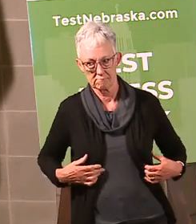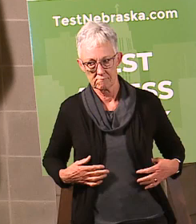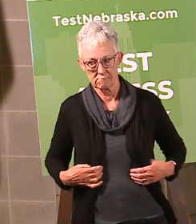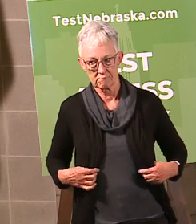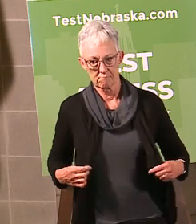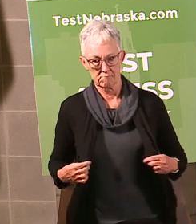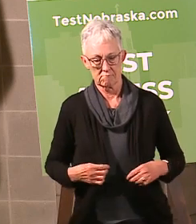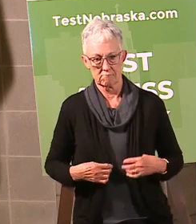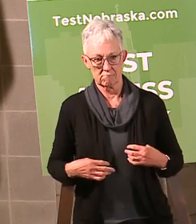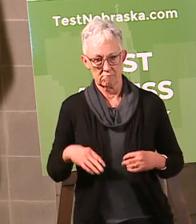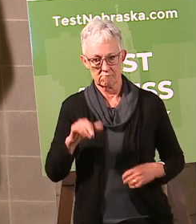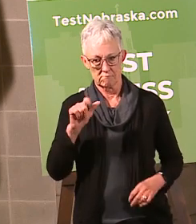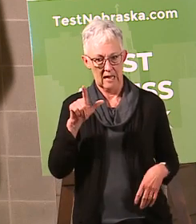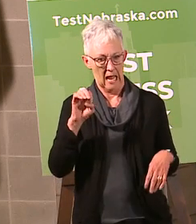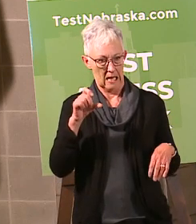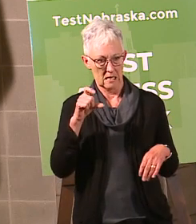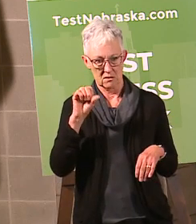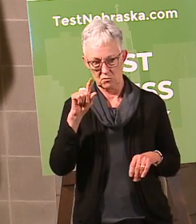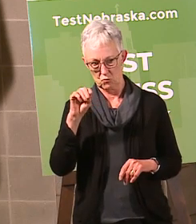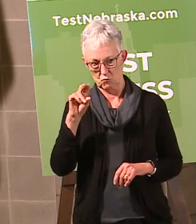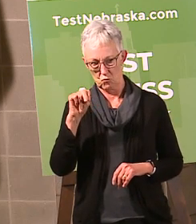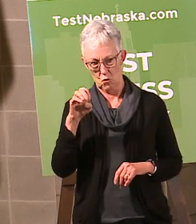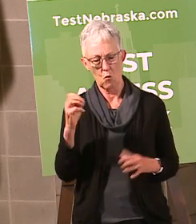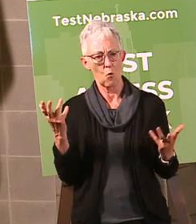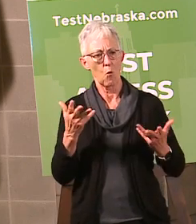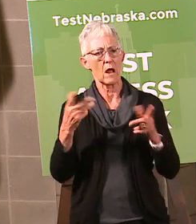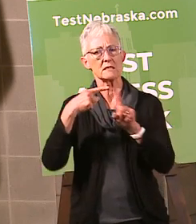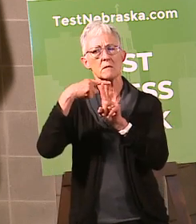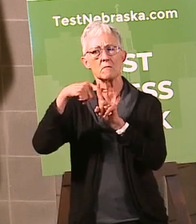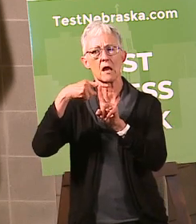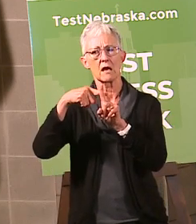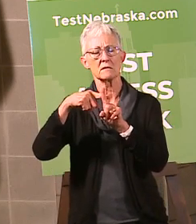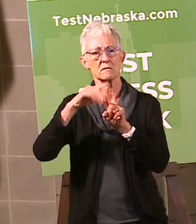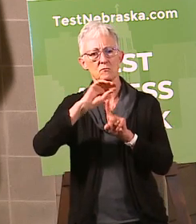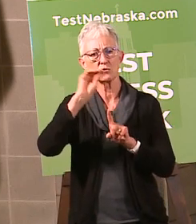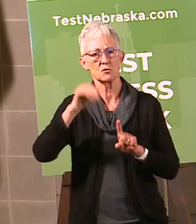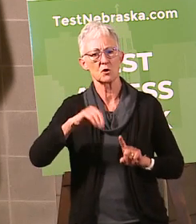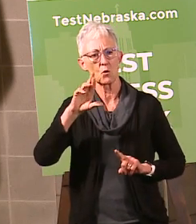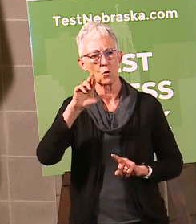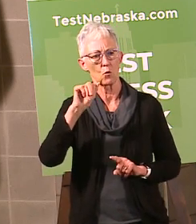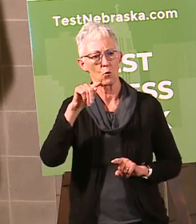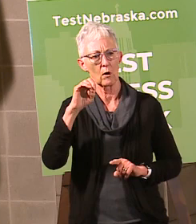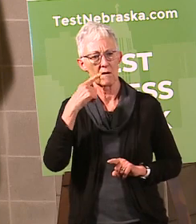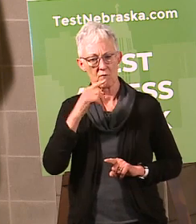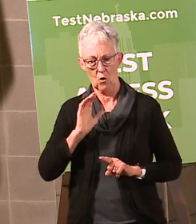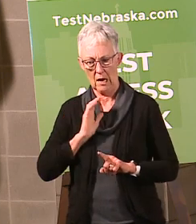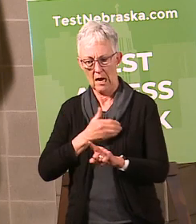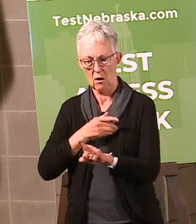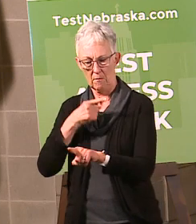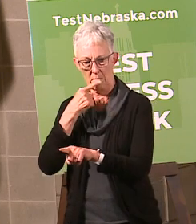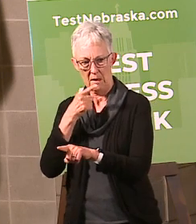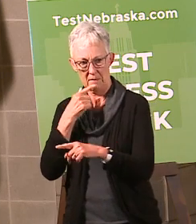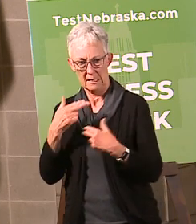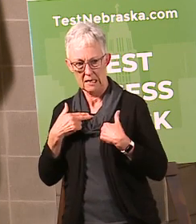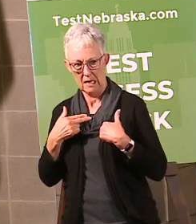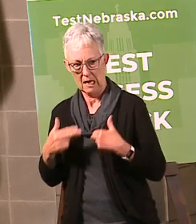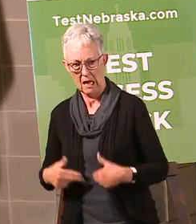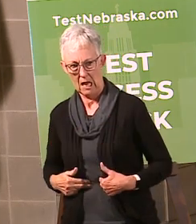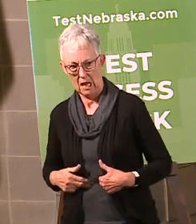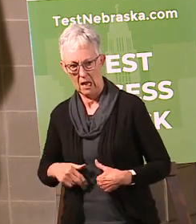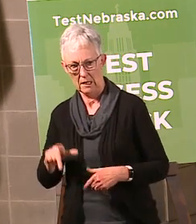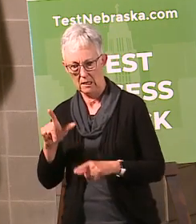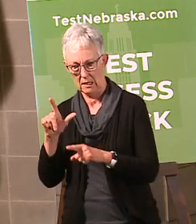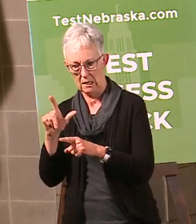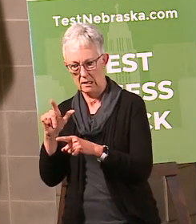positivity rate for our public health lab testing what that is and what the positivity rate for